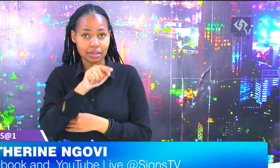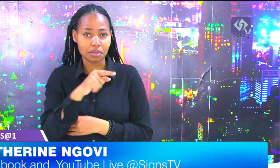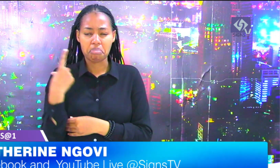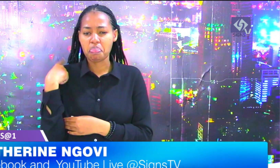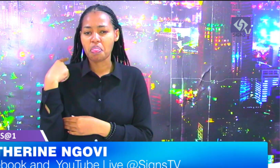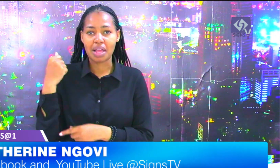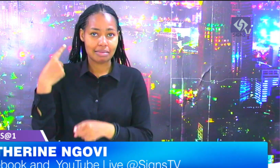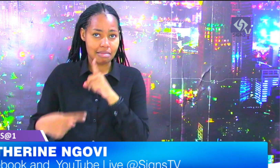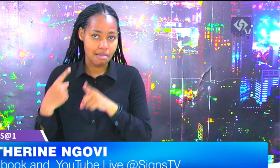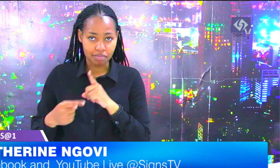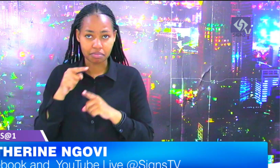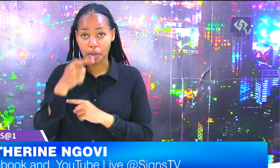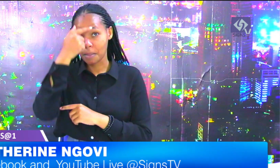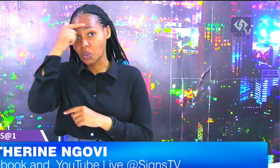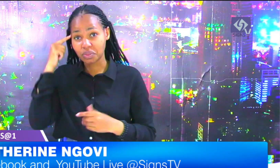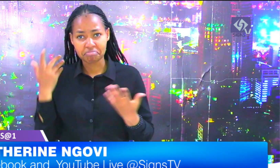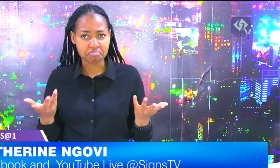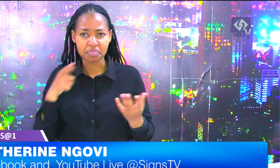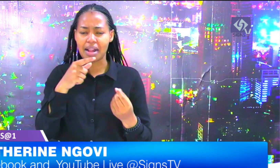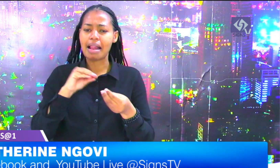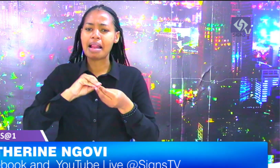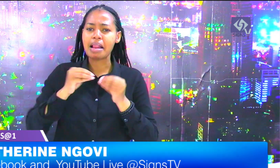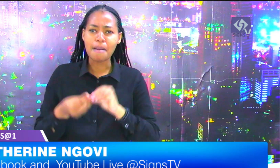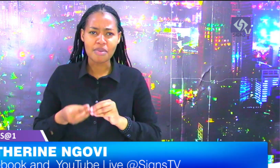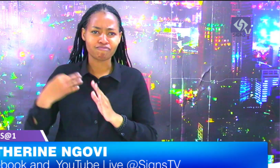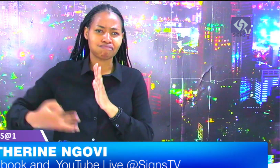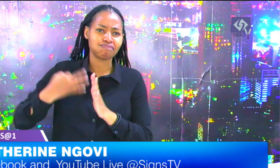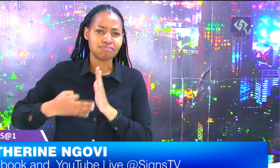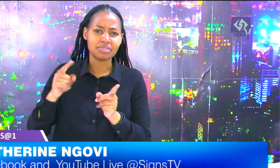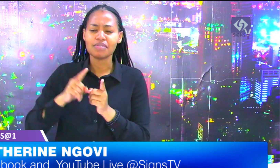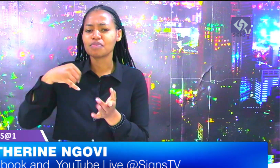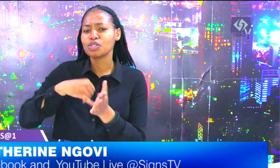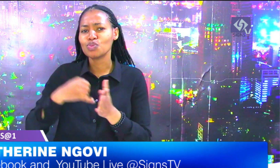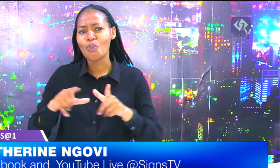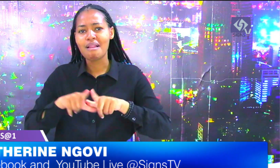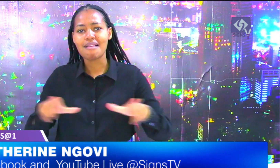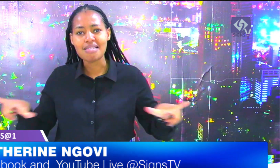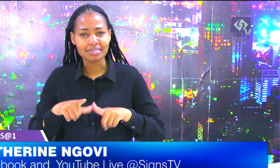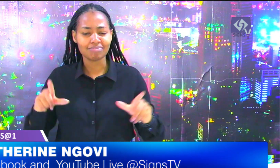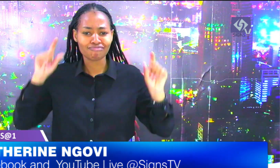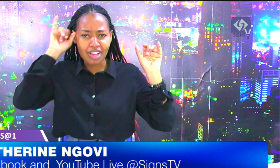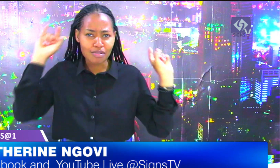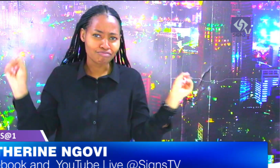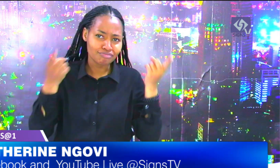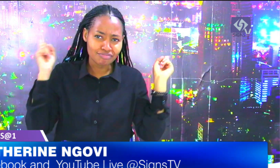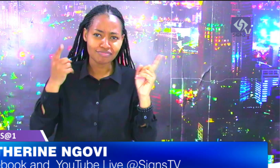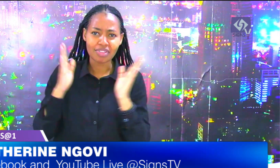In this town were not doing so because of border disputes or because of any